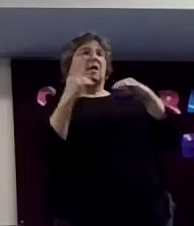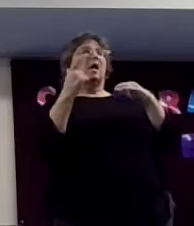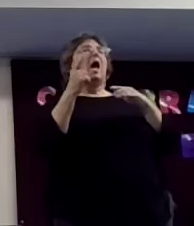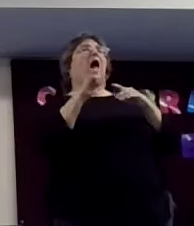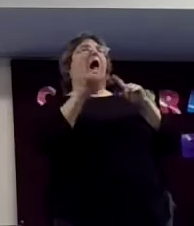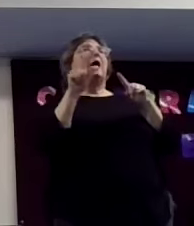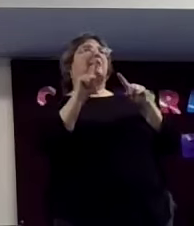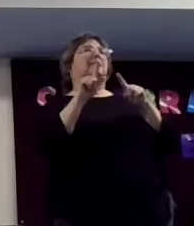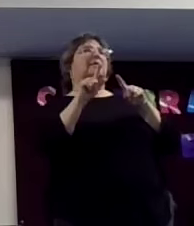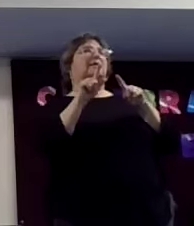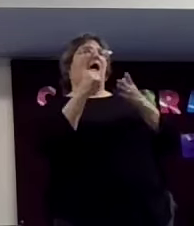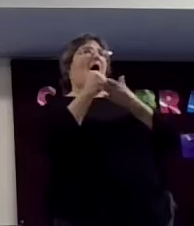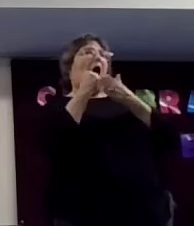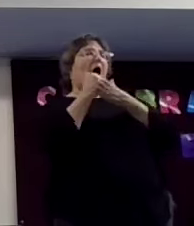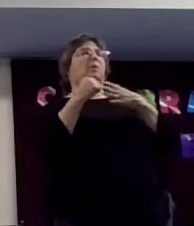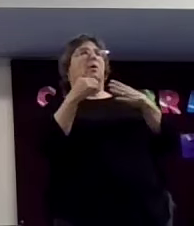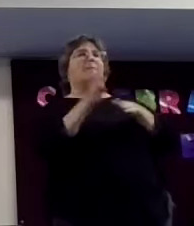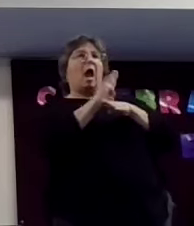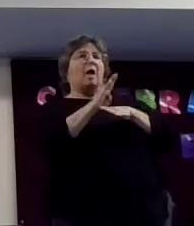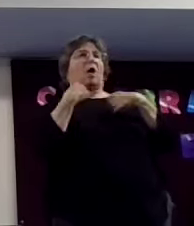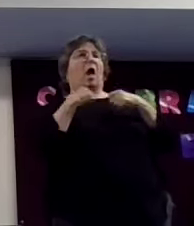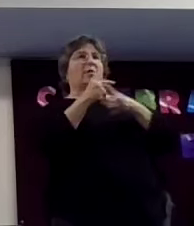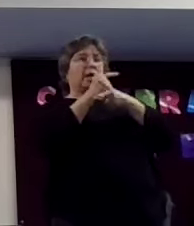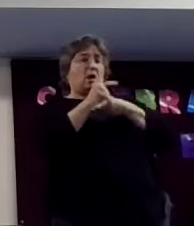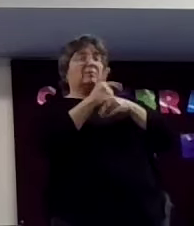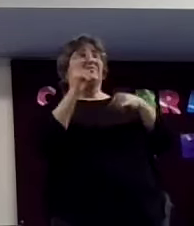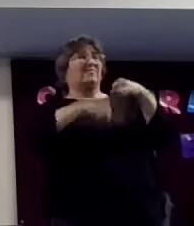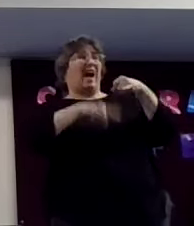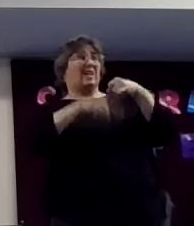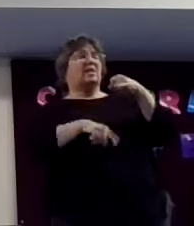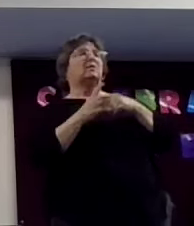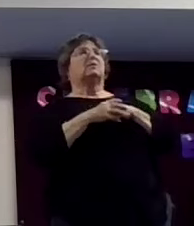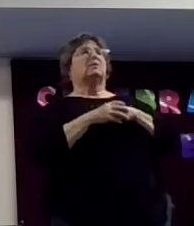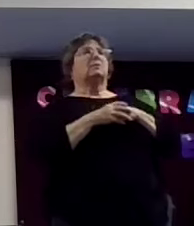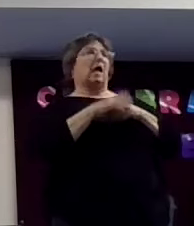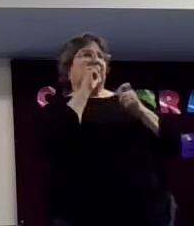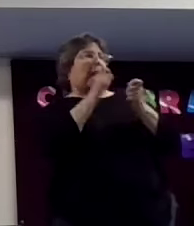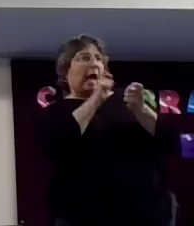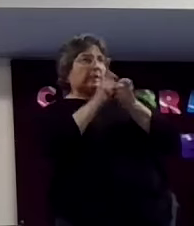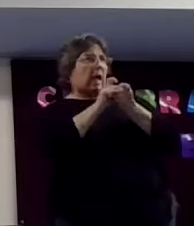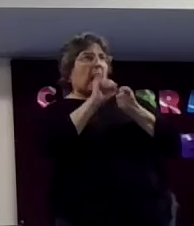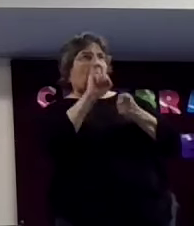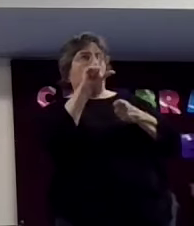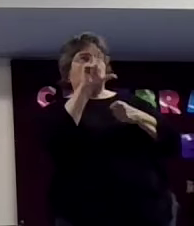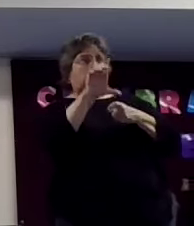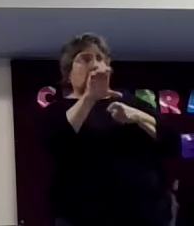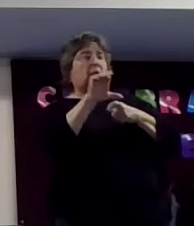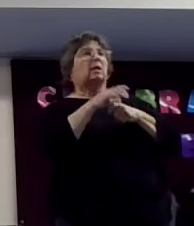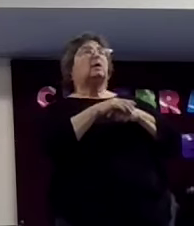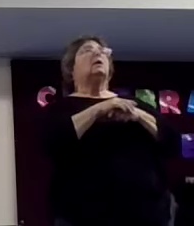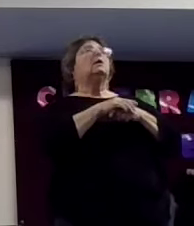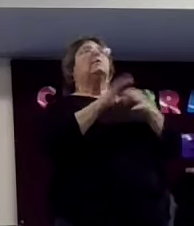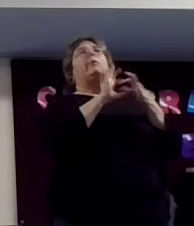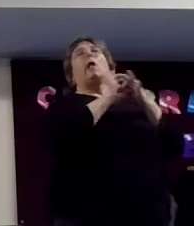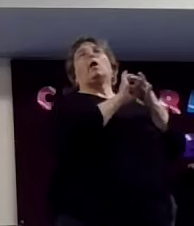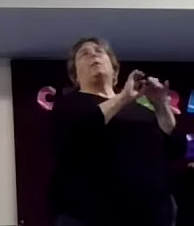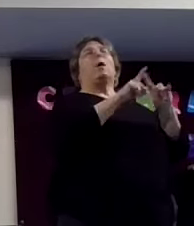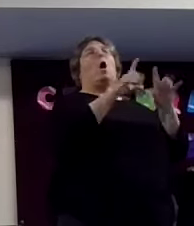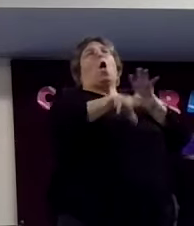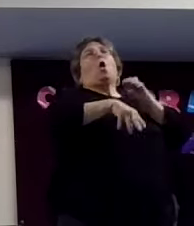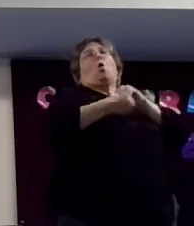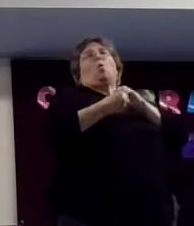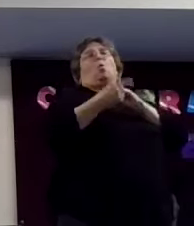primary and behavioral health care. And then finally, it's not exactly the ILC bailiwick, but we